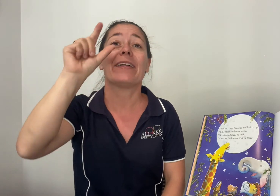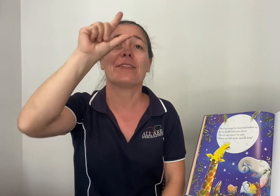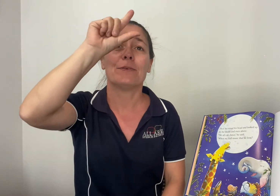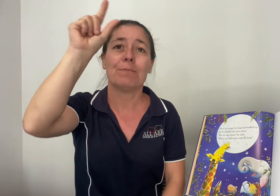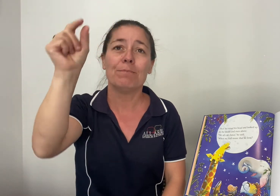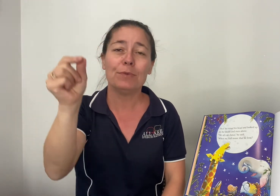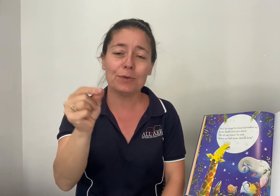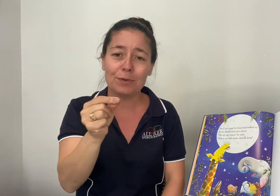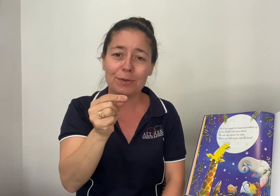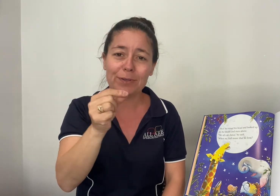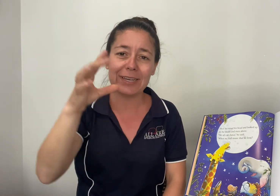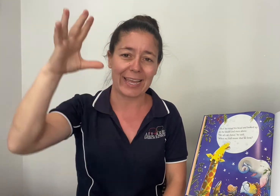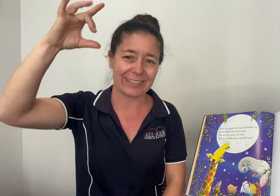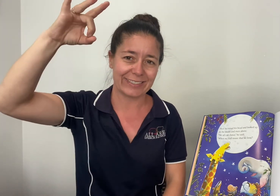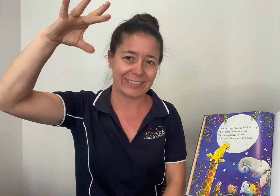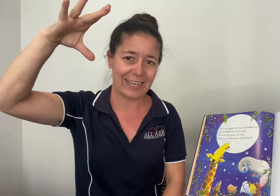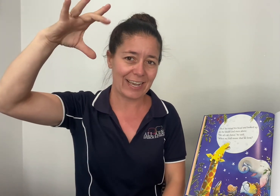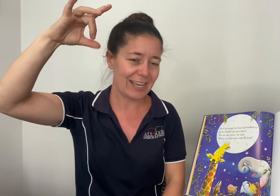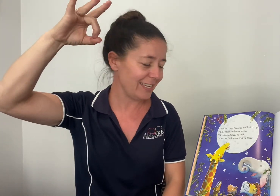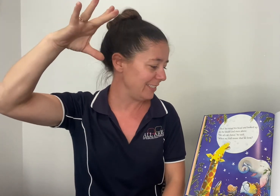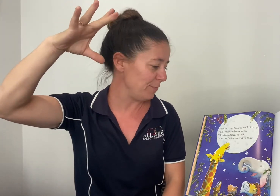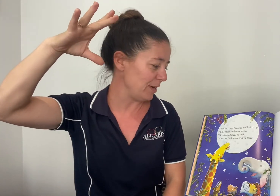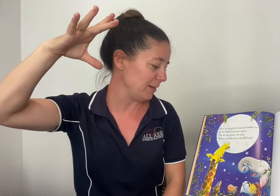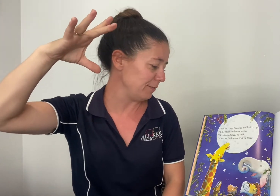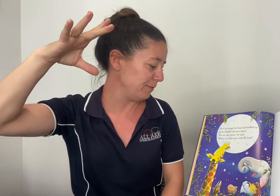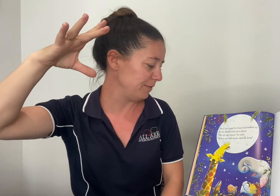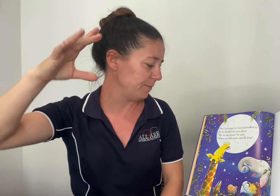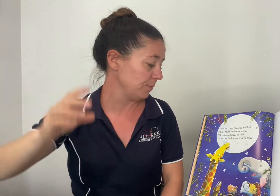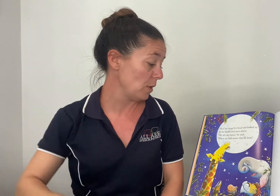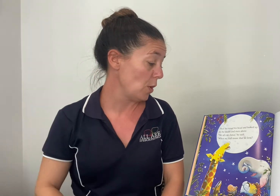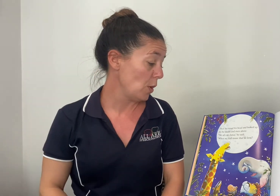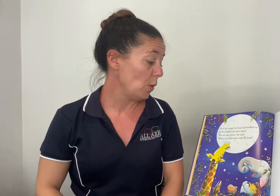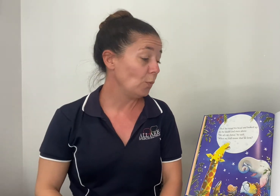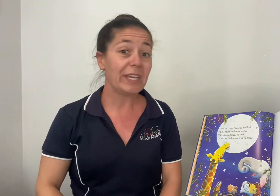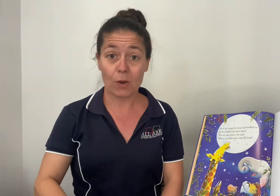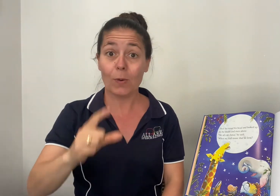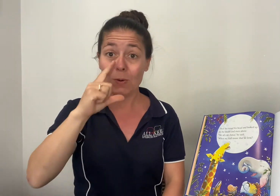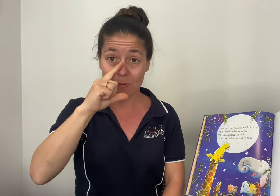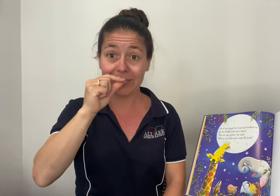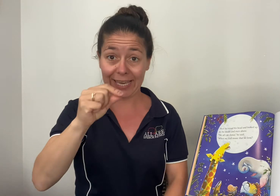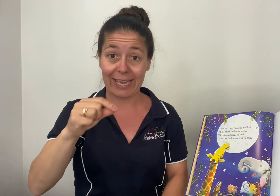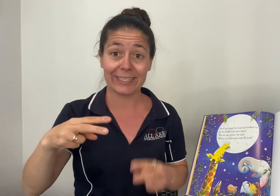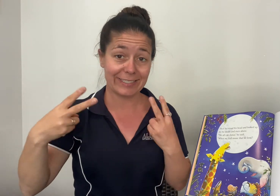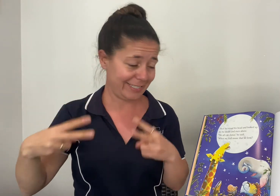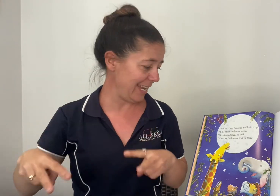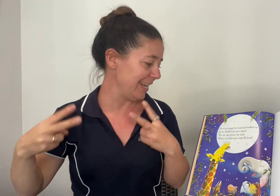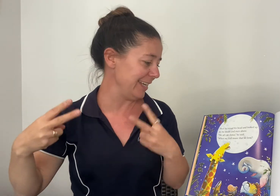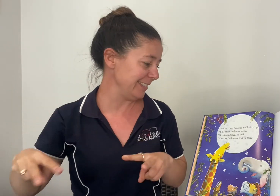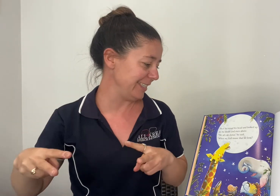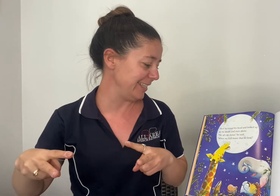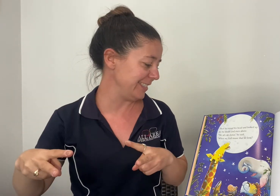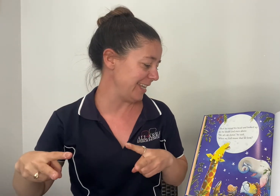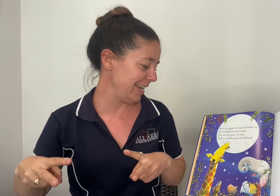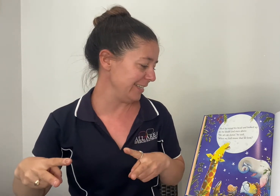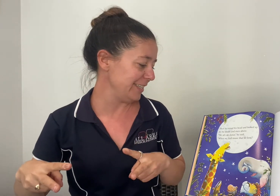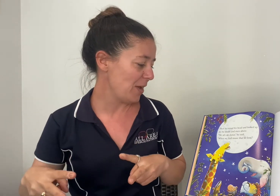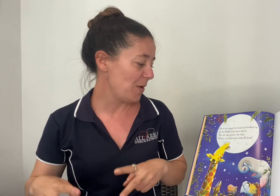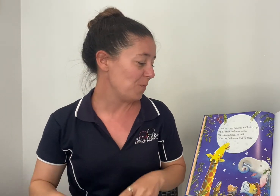the moon and stars above. We all can dance, he said, when